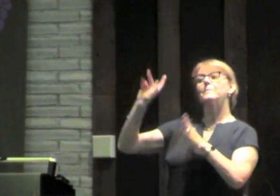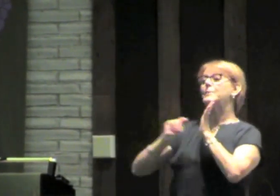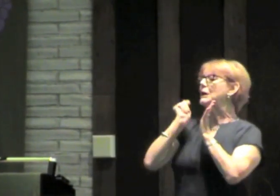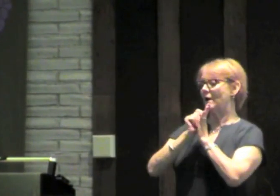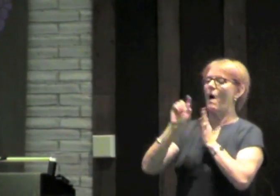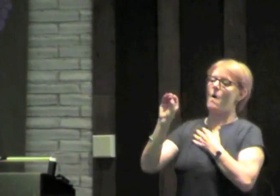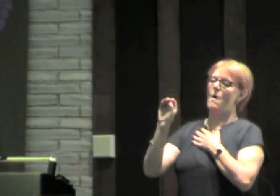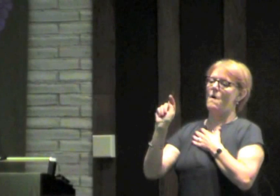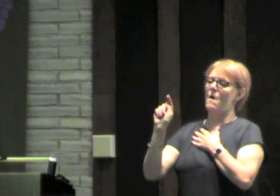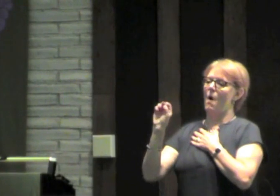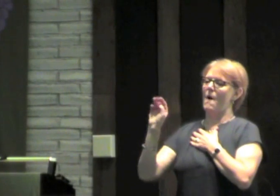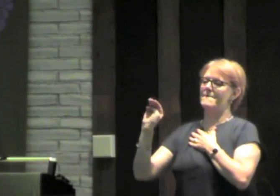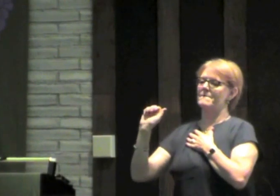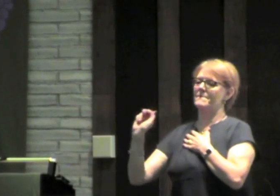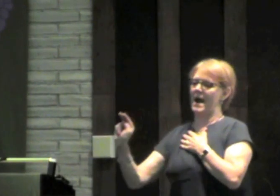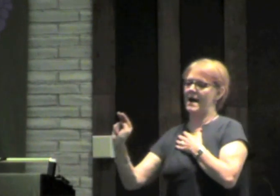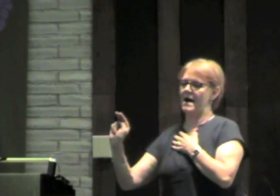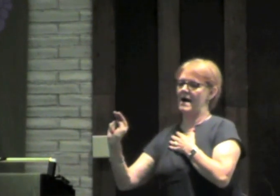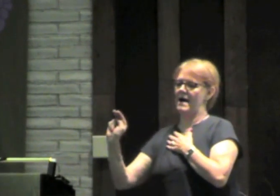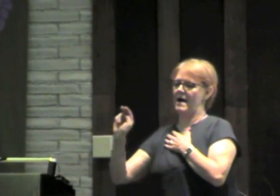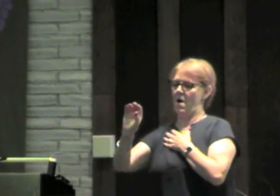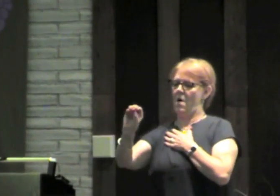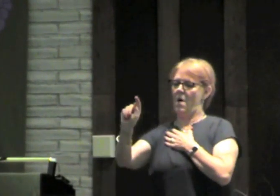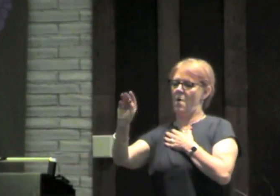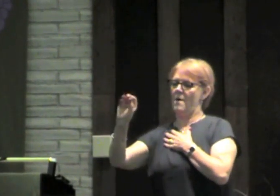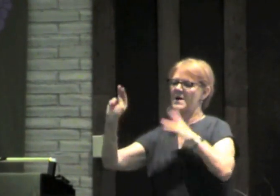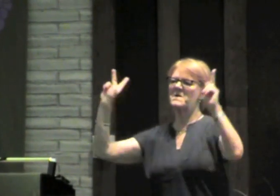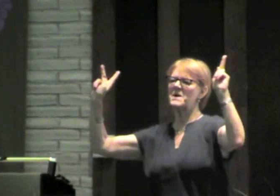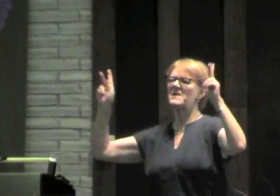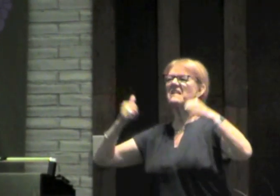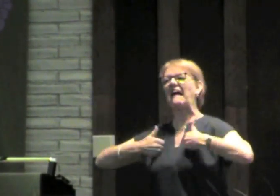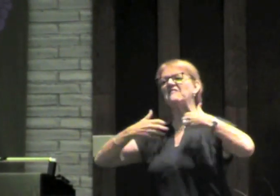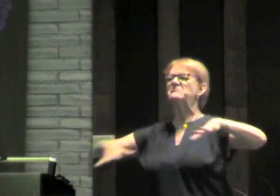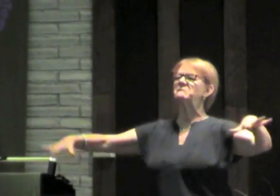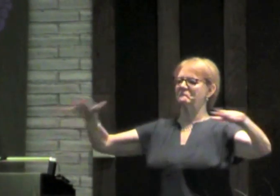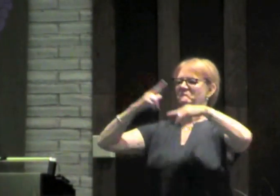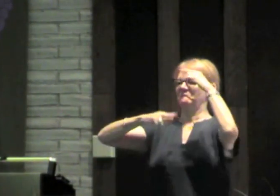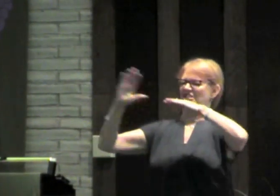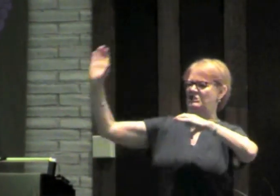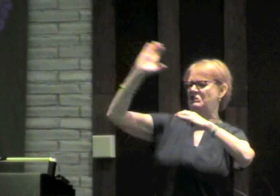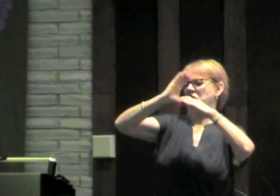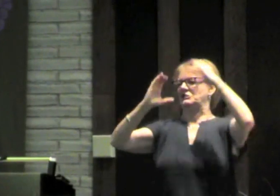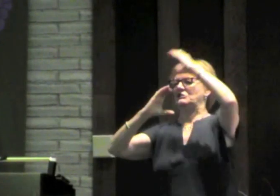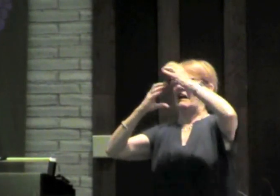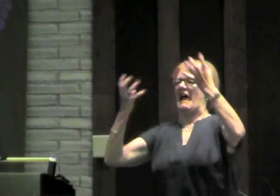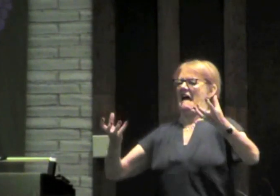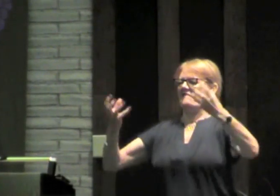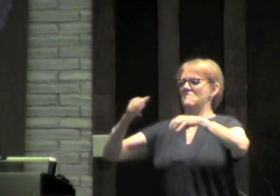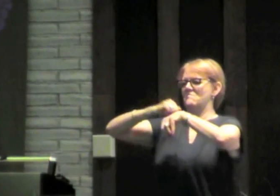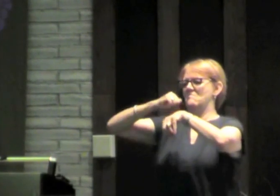have doors, and they open onto a huge courtyard, and that is an Ottoman type of architecture. You